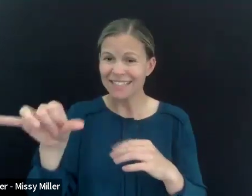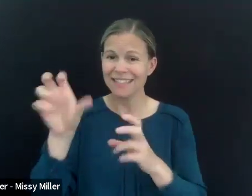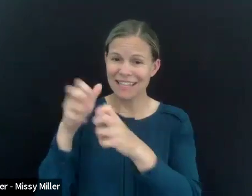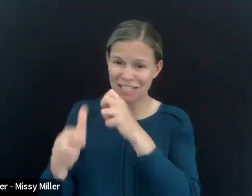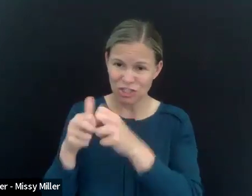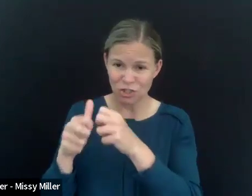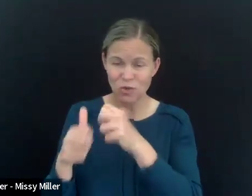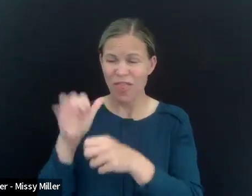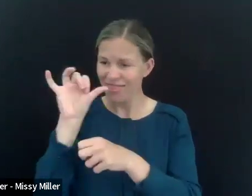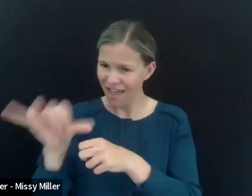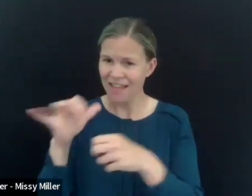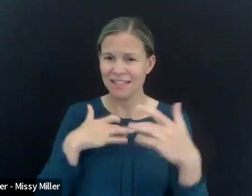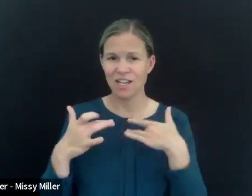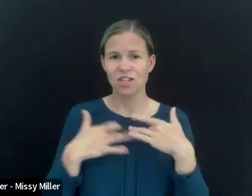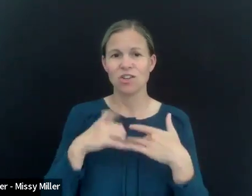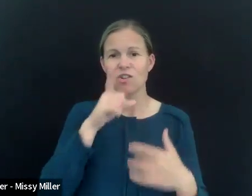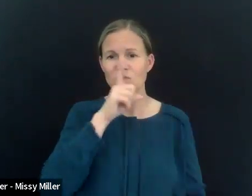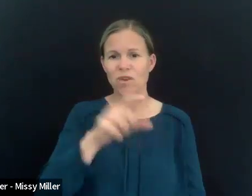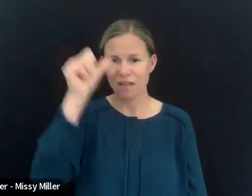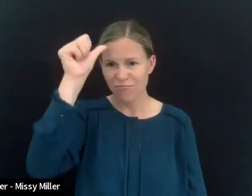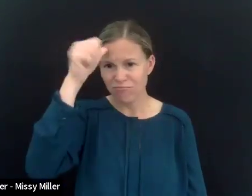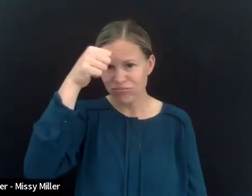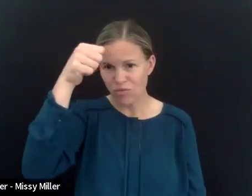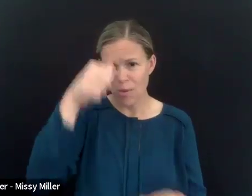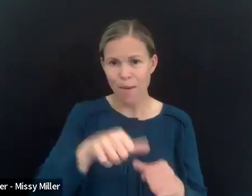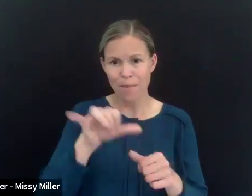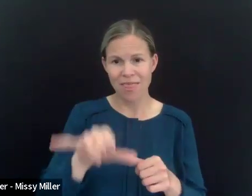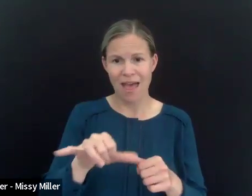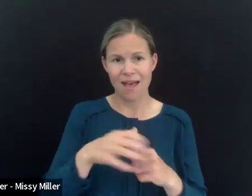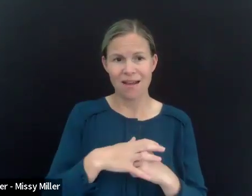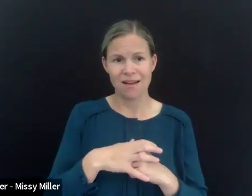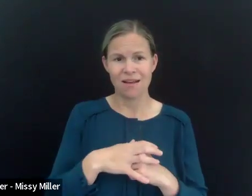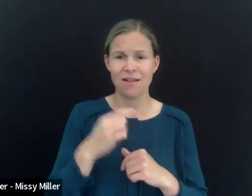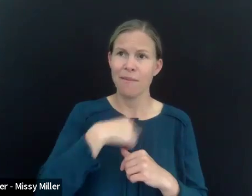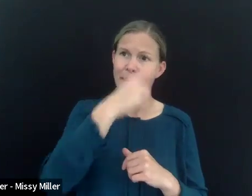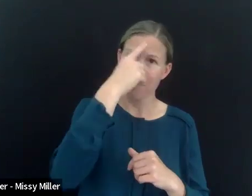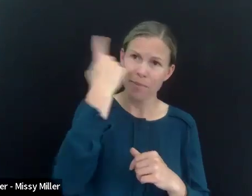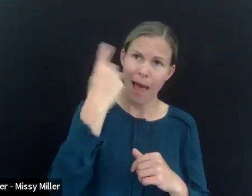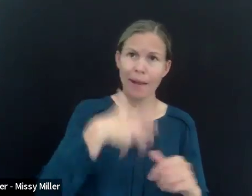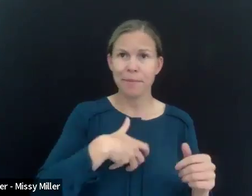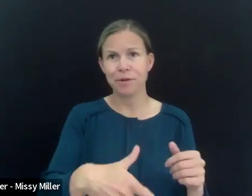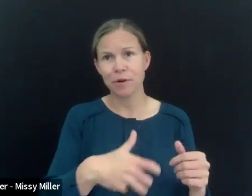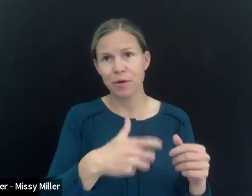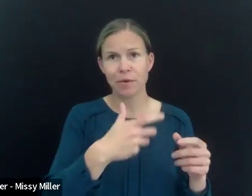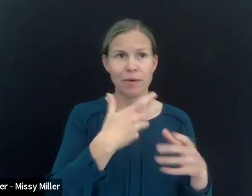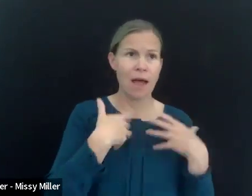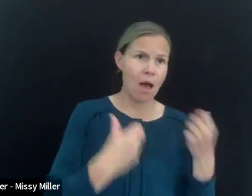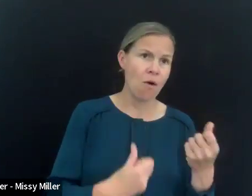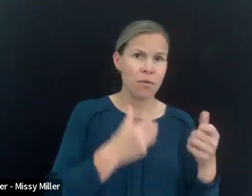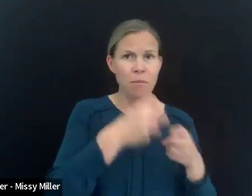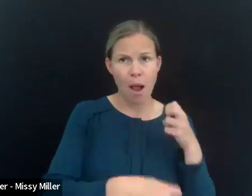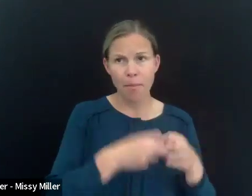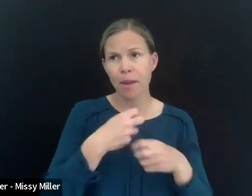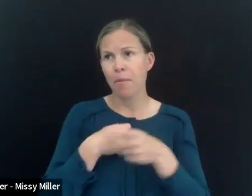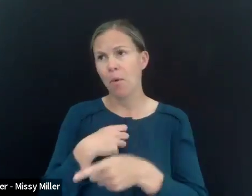need for people to remember that and stop saying Black maternal health crisis or maternal health crisis. No, it's the